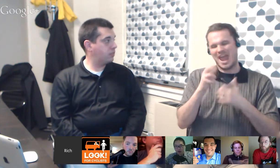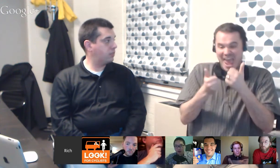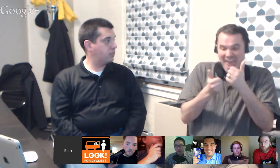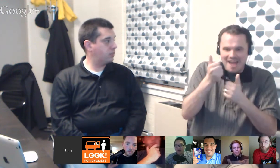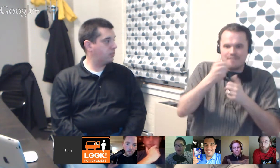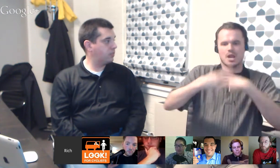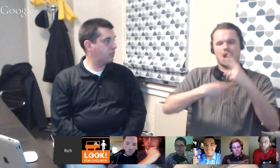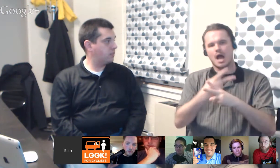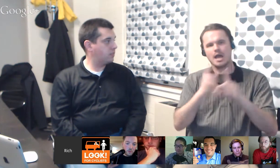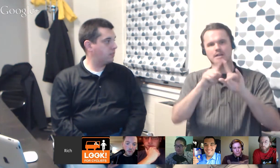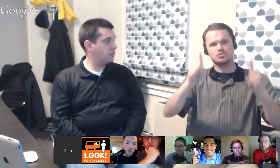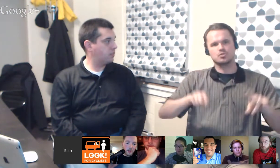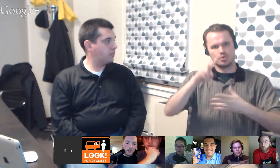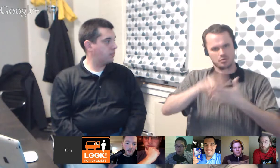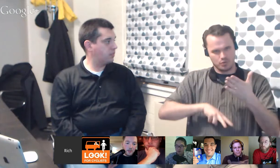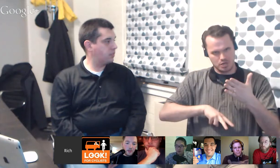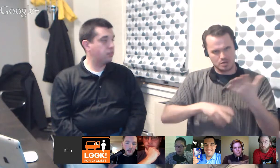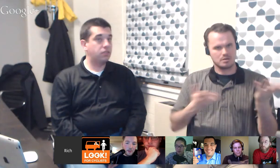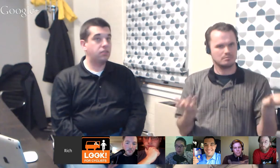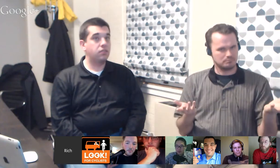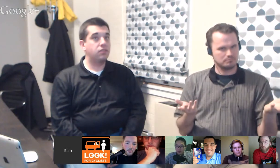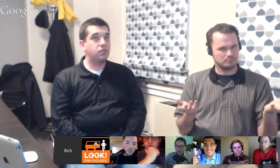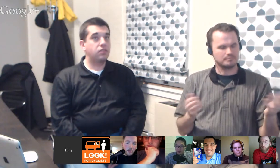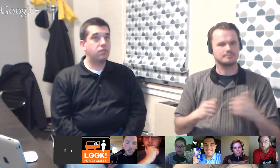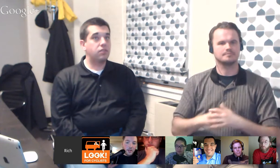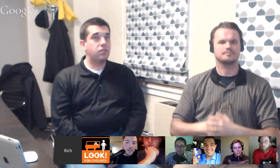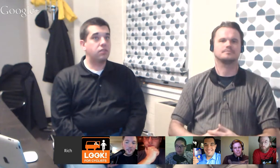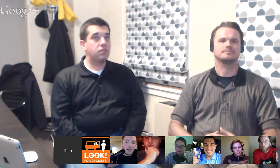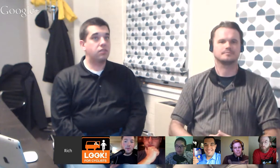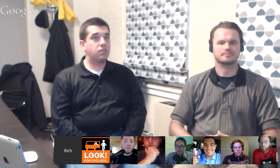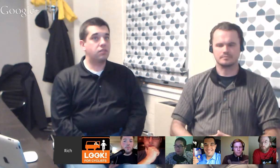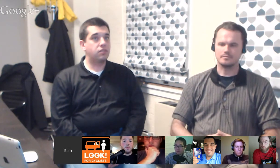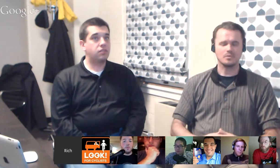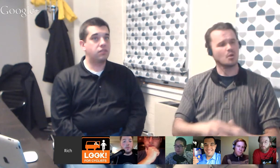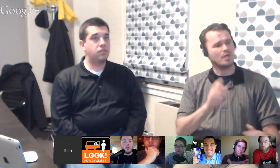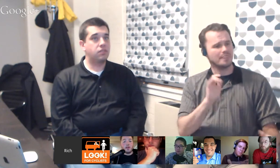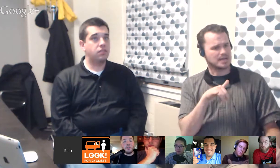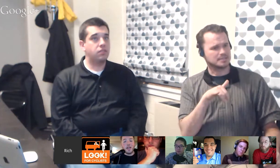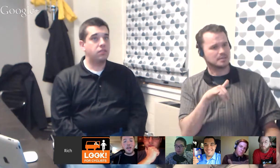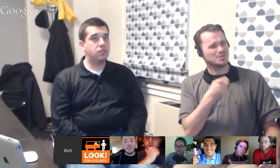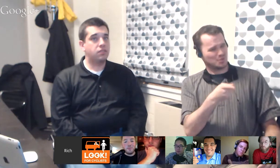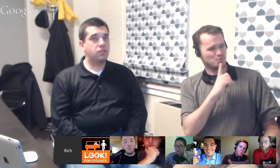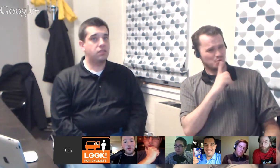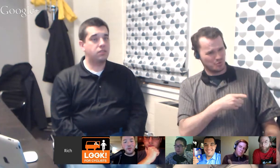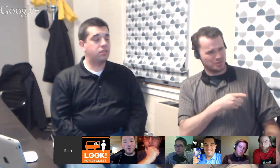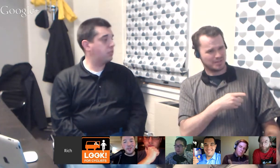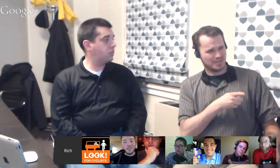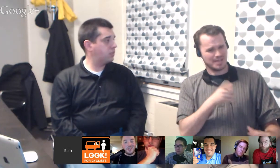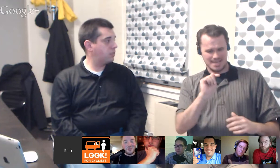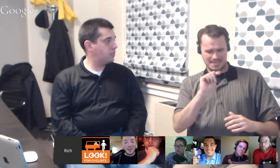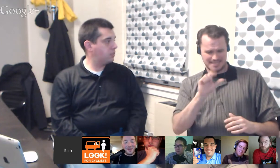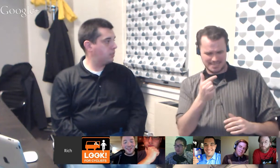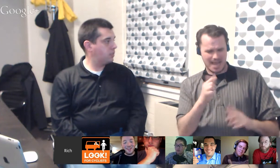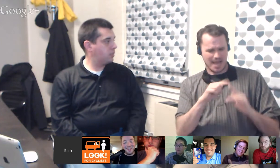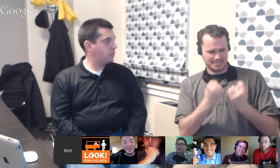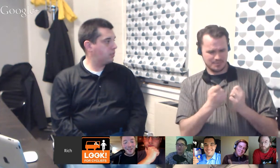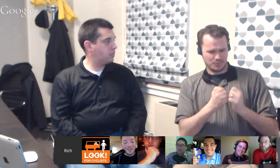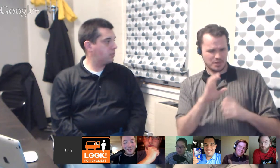out there. Right. Well, that's so you actually tag team with Chris,